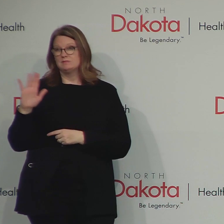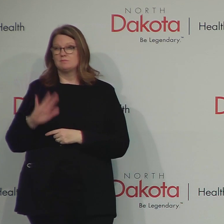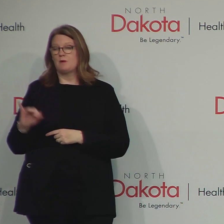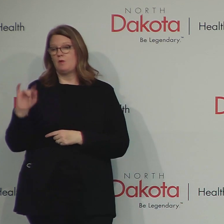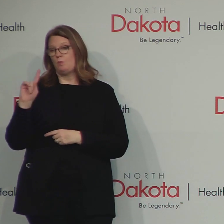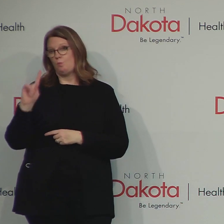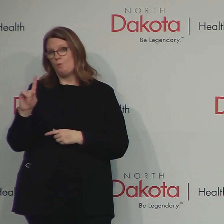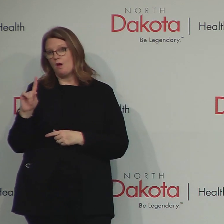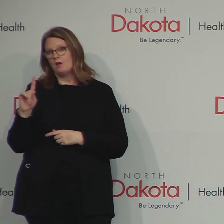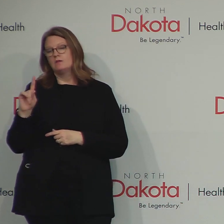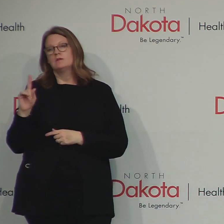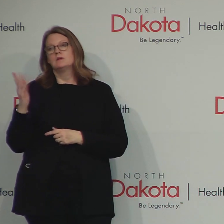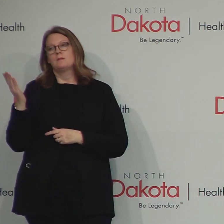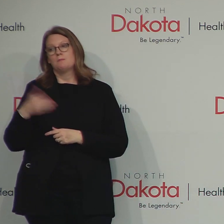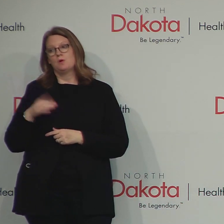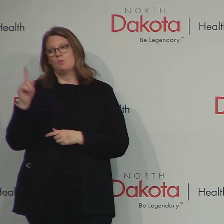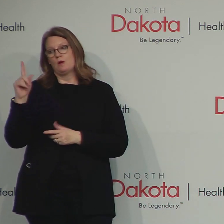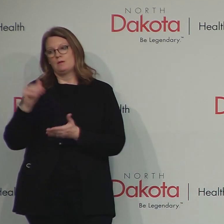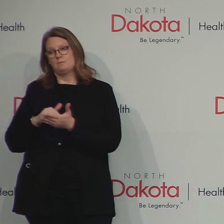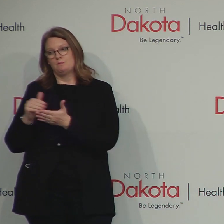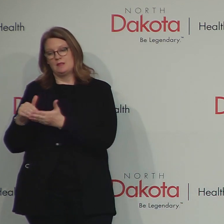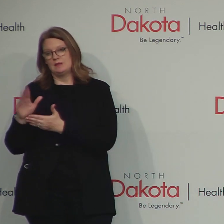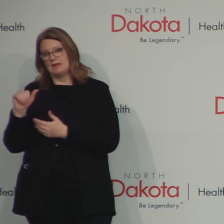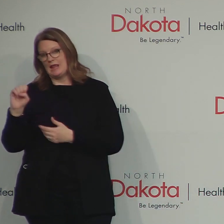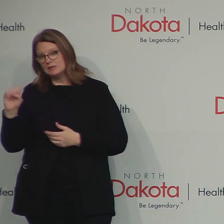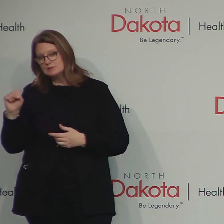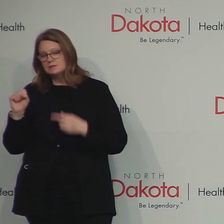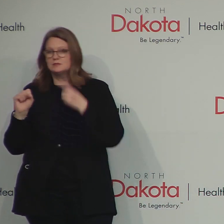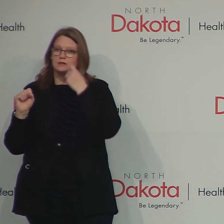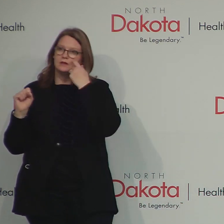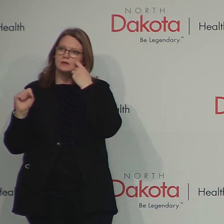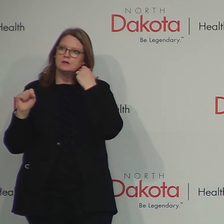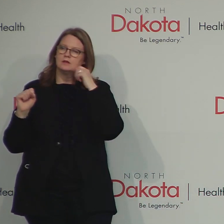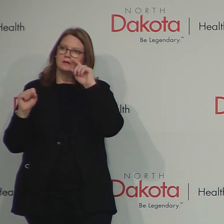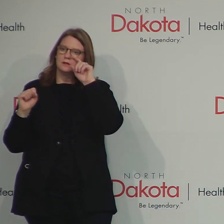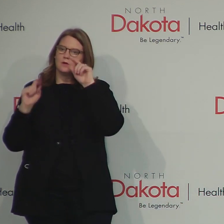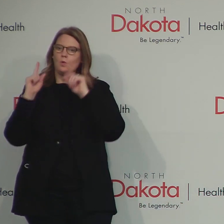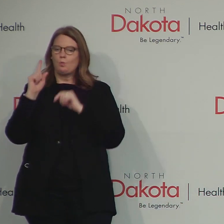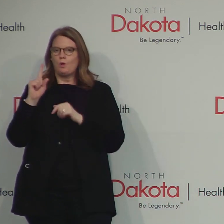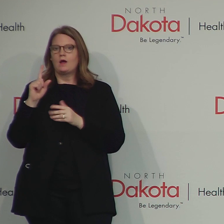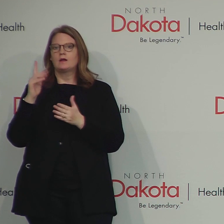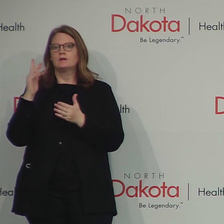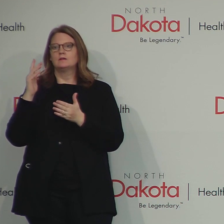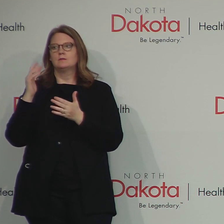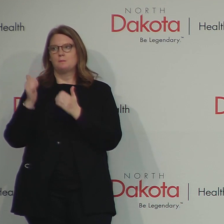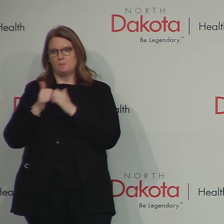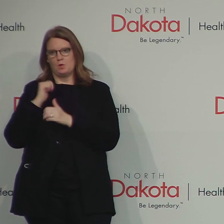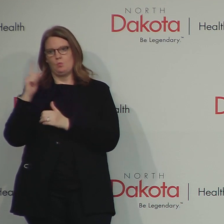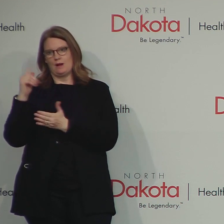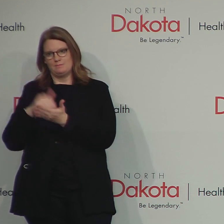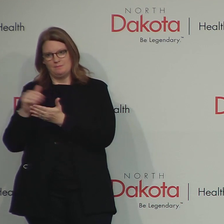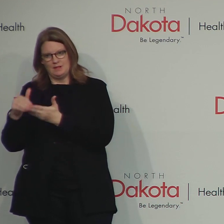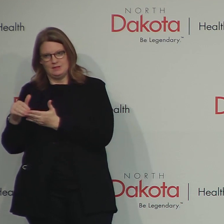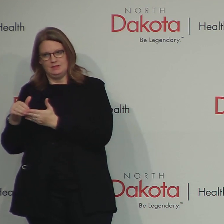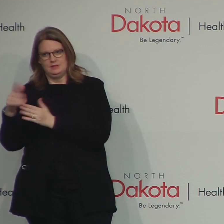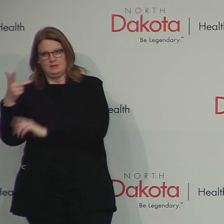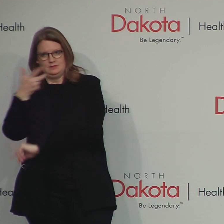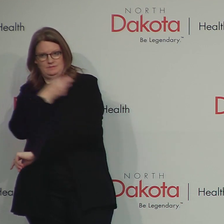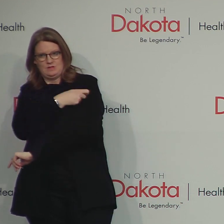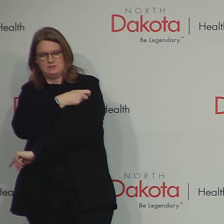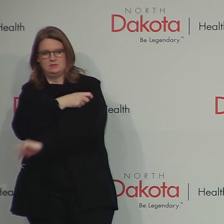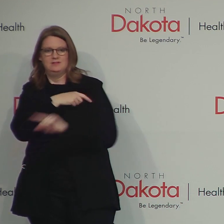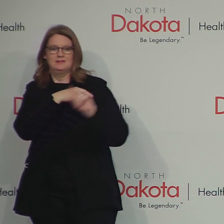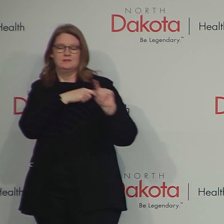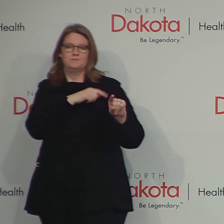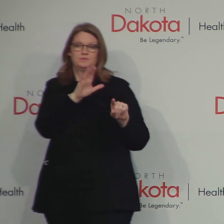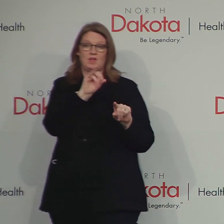about 1 per 1 million cases, or 1 per 1 million individuals vaccinated. And so it is a bit